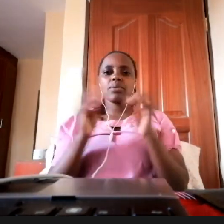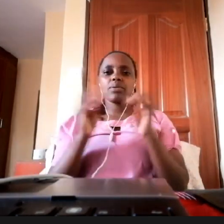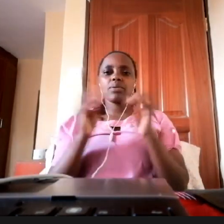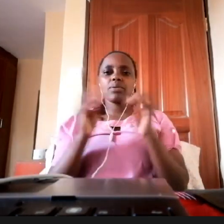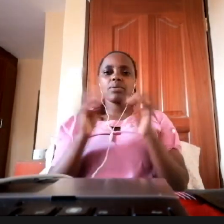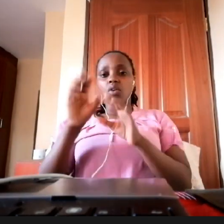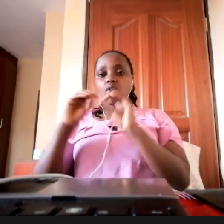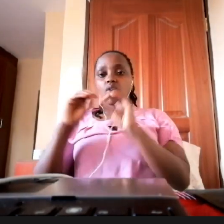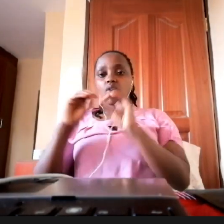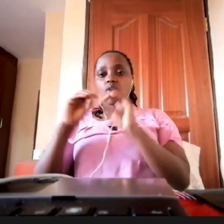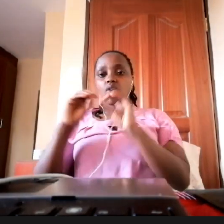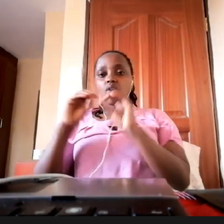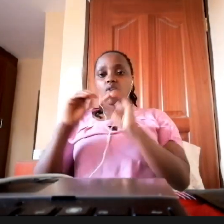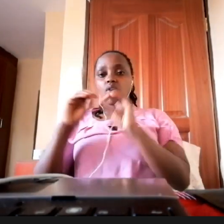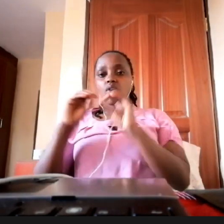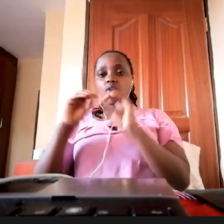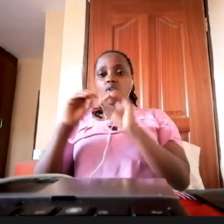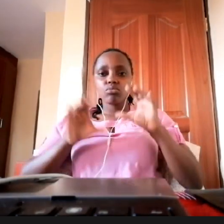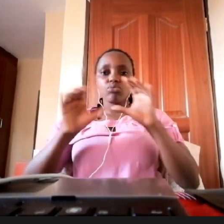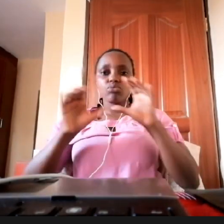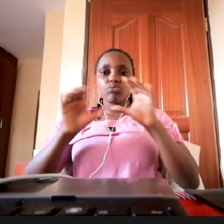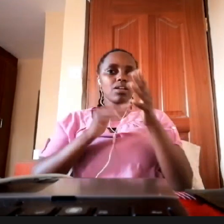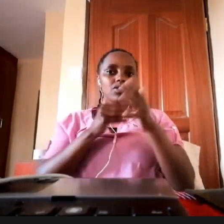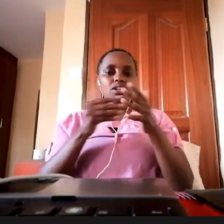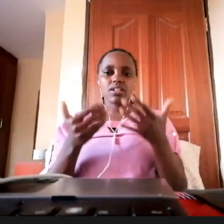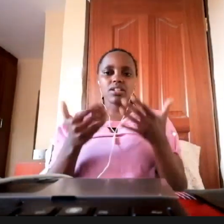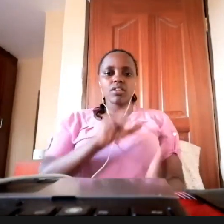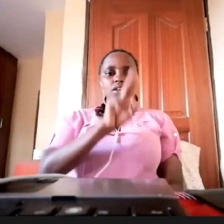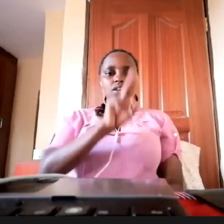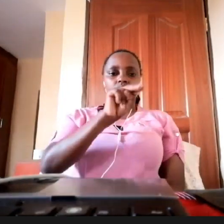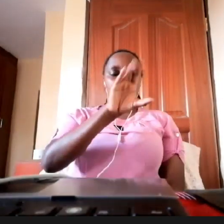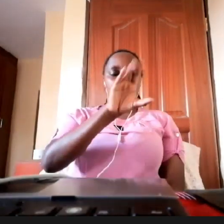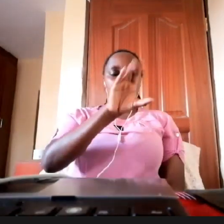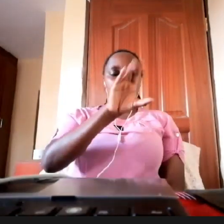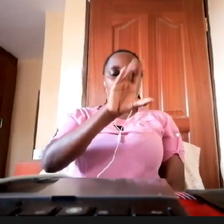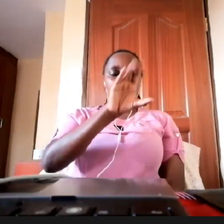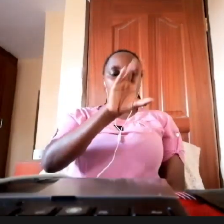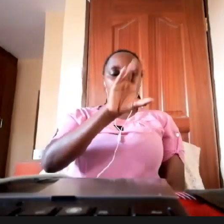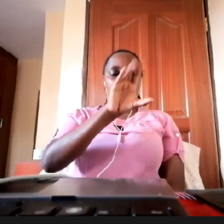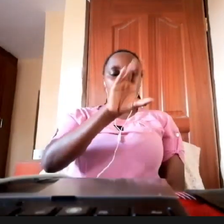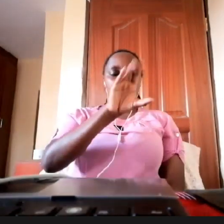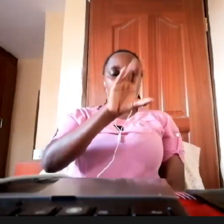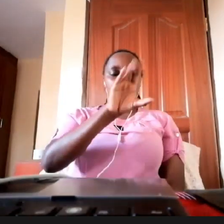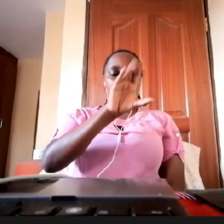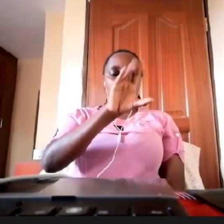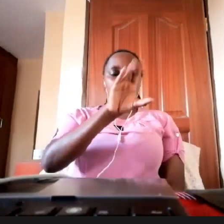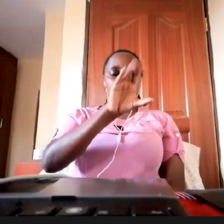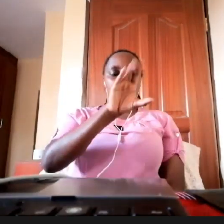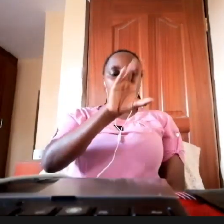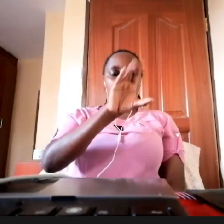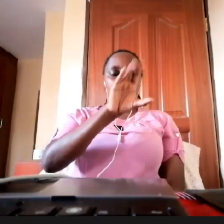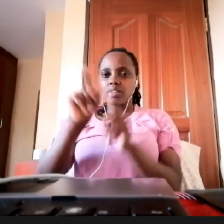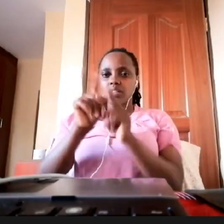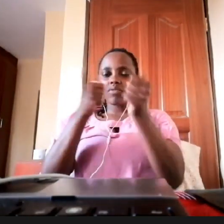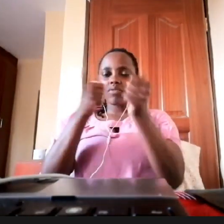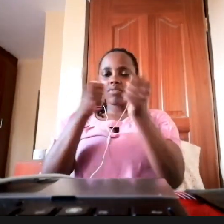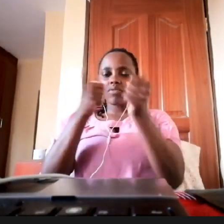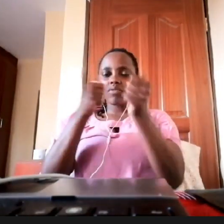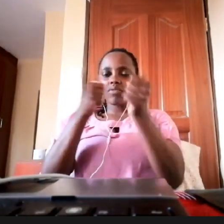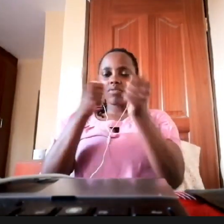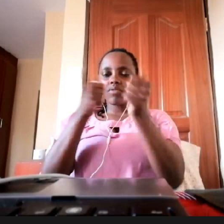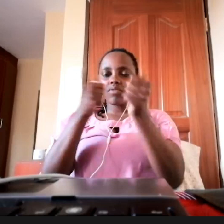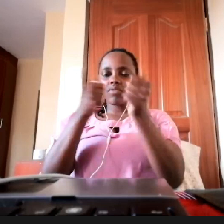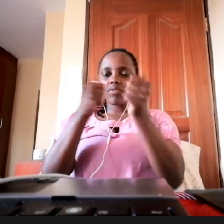organization in the country to push the Charter. UNICEF champions the CRC and supports the state in the